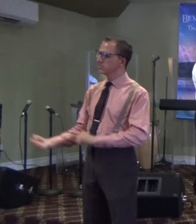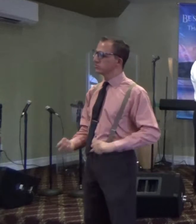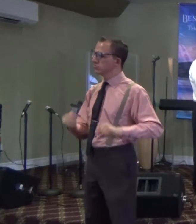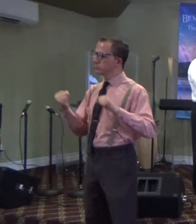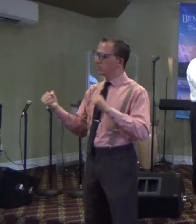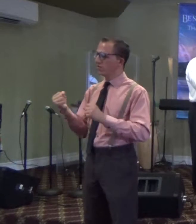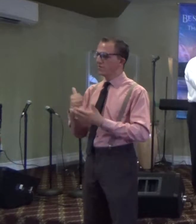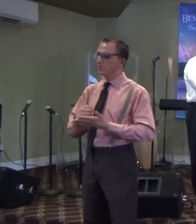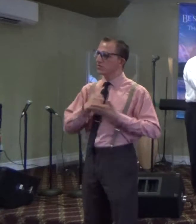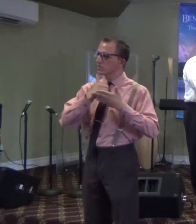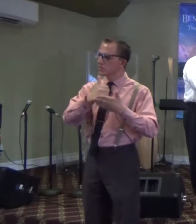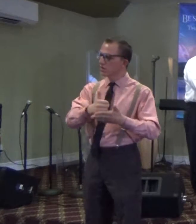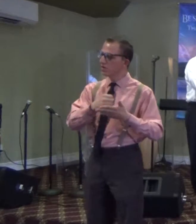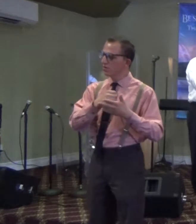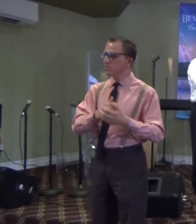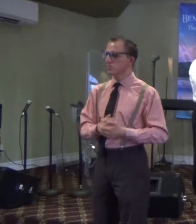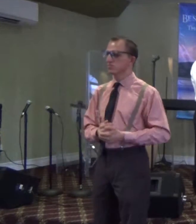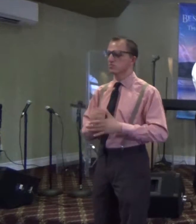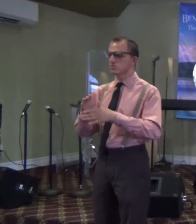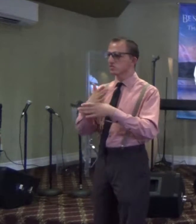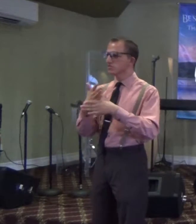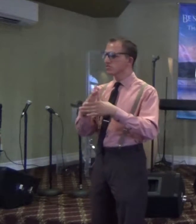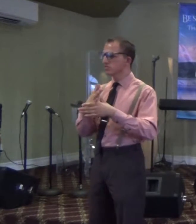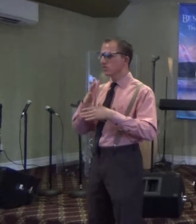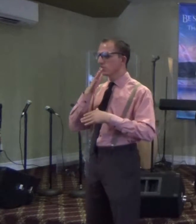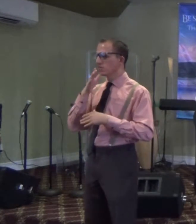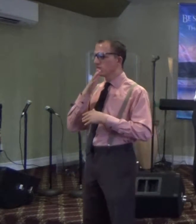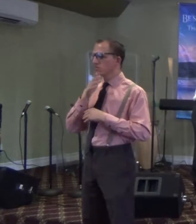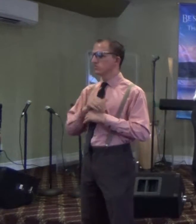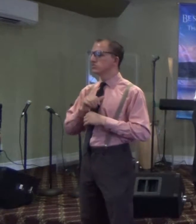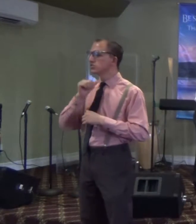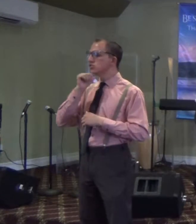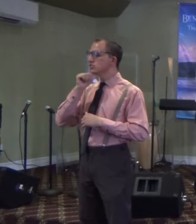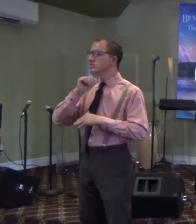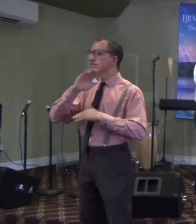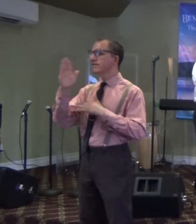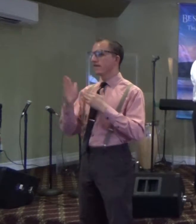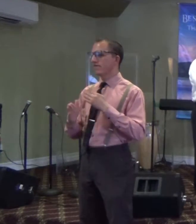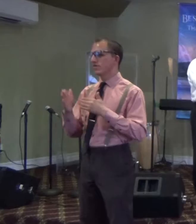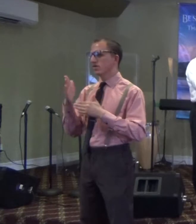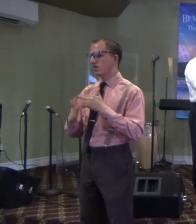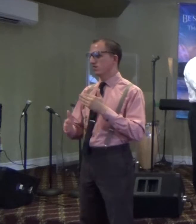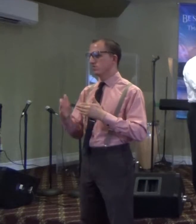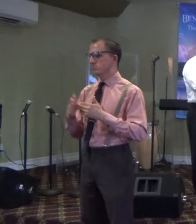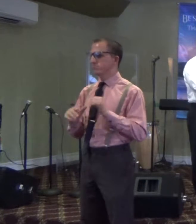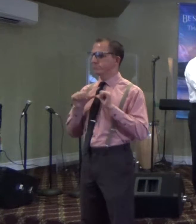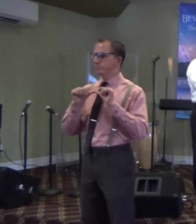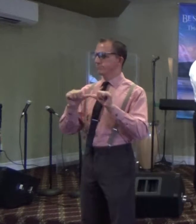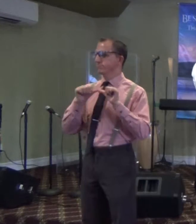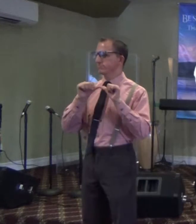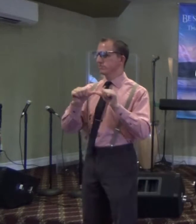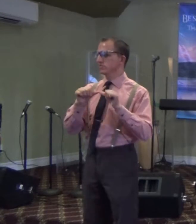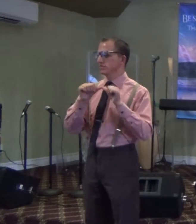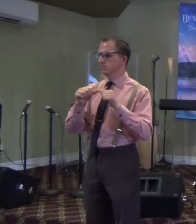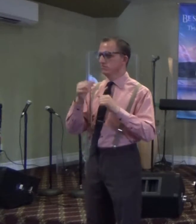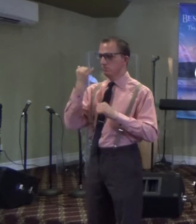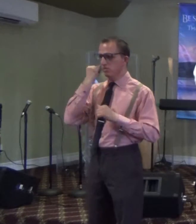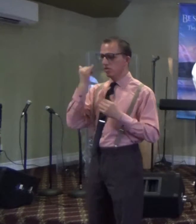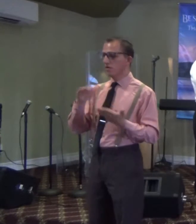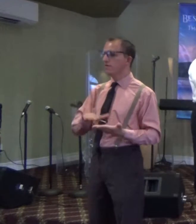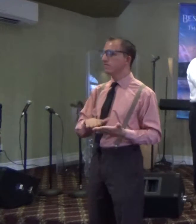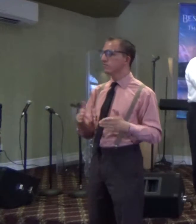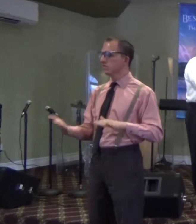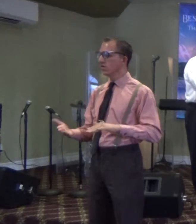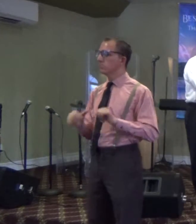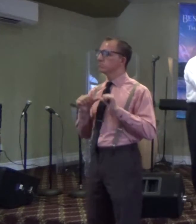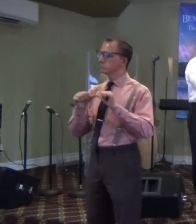the Almighty. Esa visión That vision no se acaba aquí en la does not tierra, end here on earth, sobrepasa la but tierra. it goes beyond